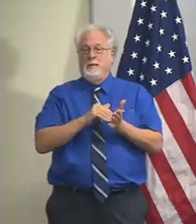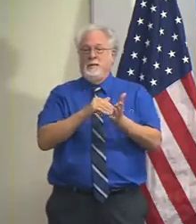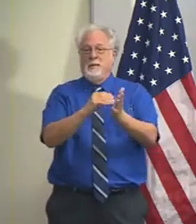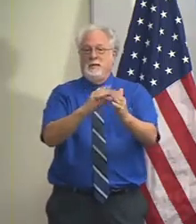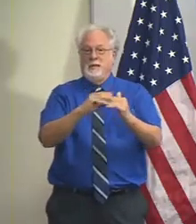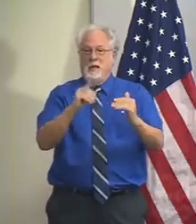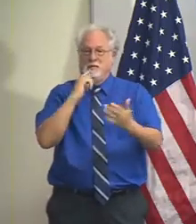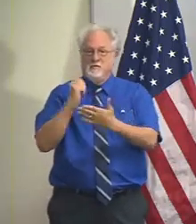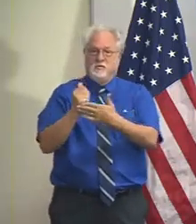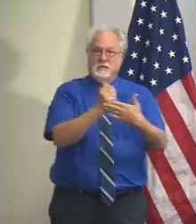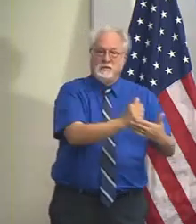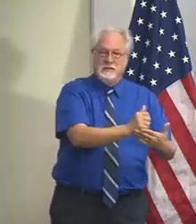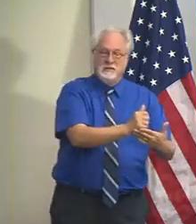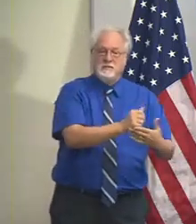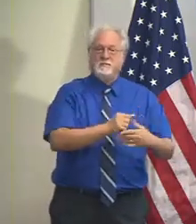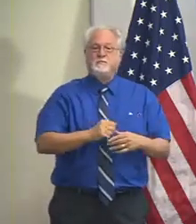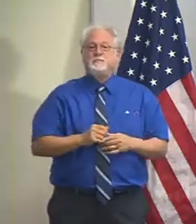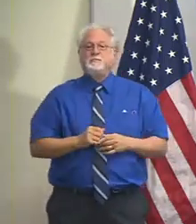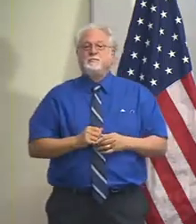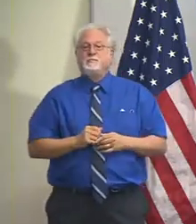in assistance.